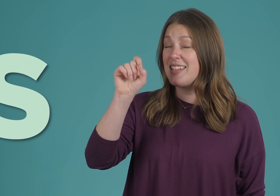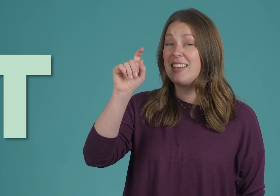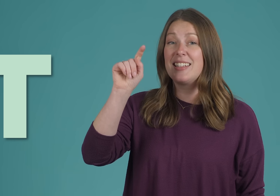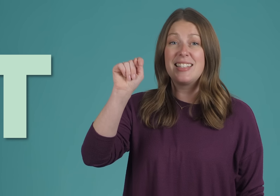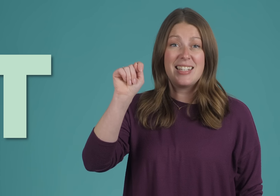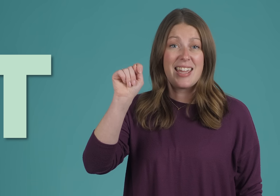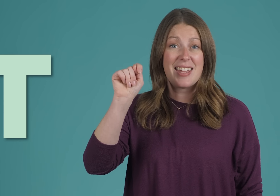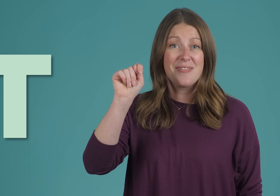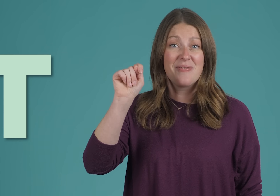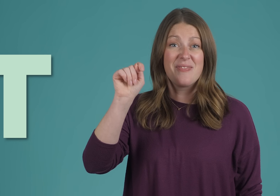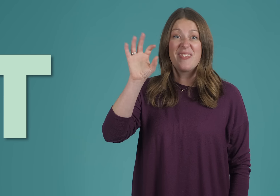F-A-S-T.